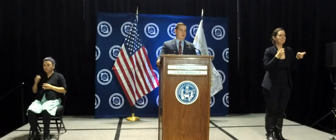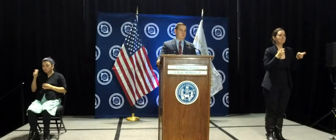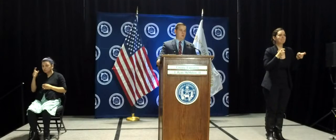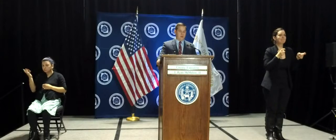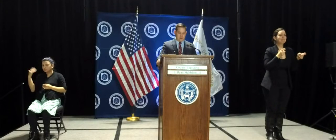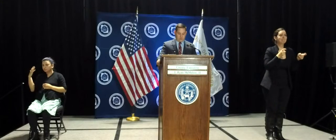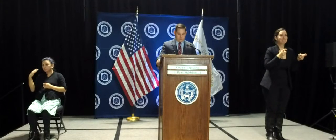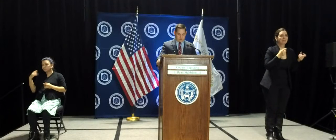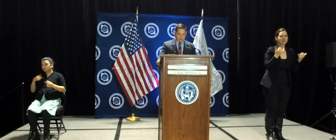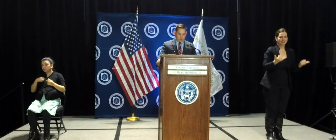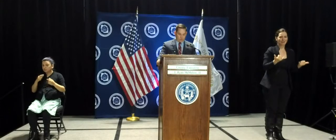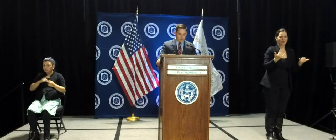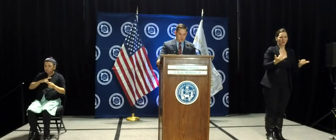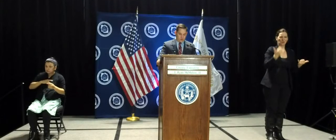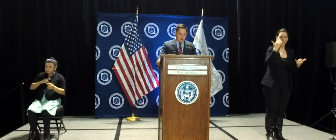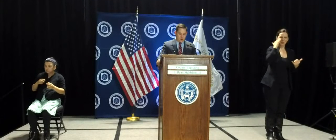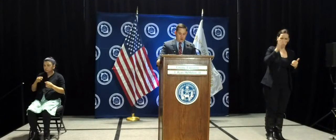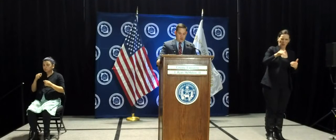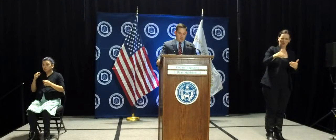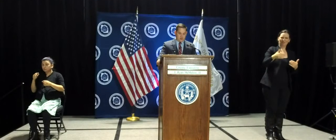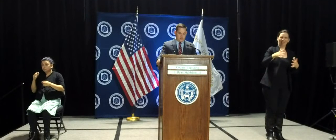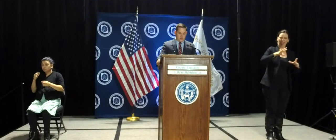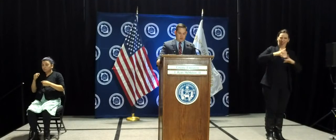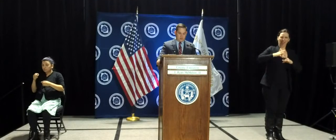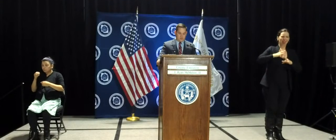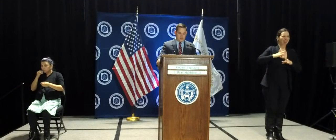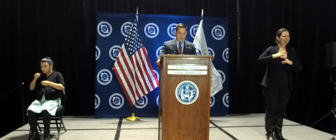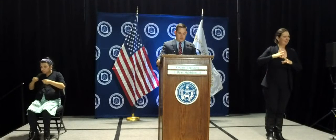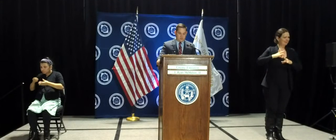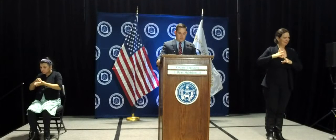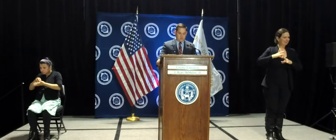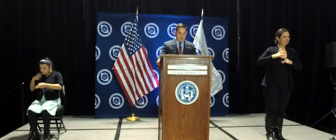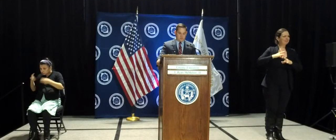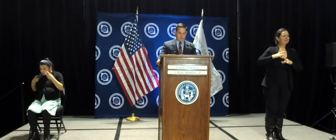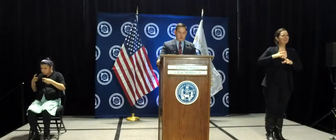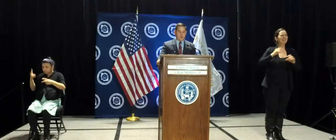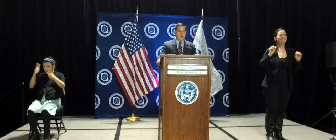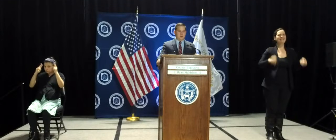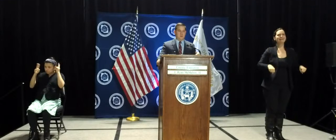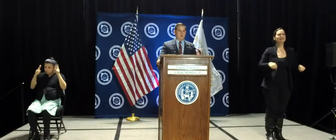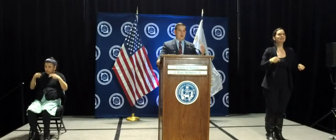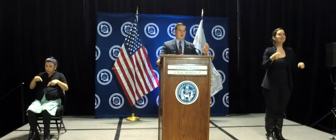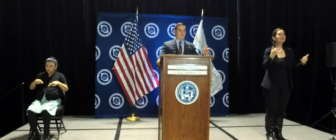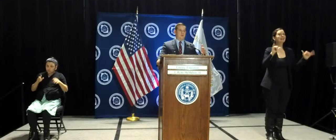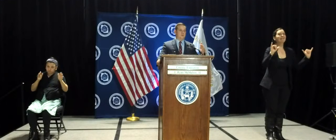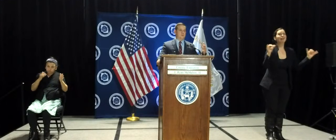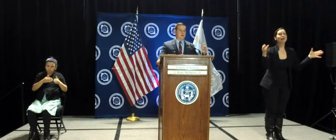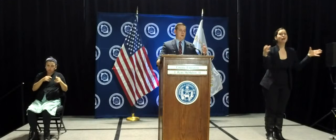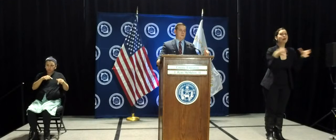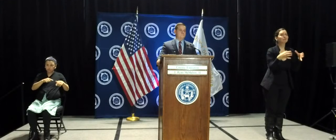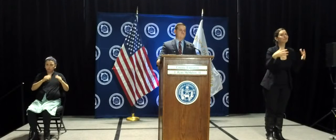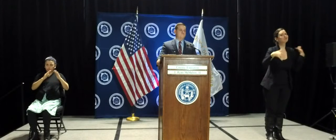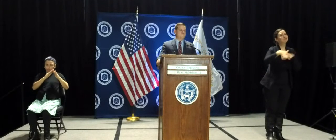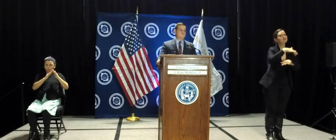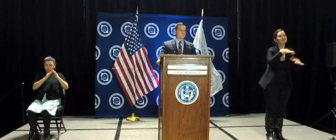folks are having more gatherings indoors, and some of the obvious